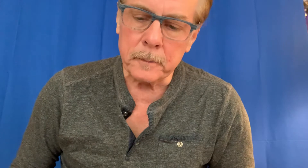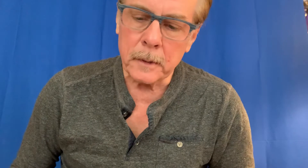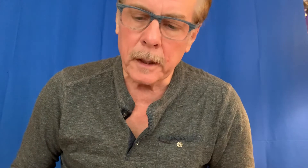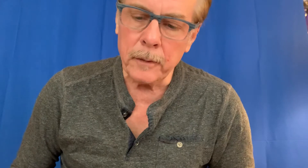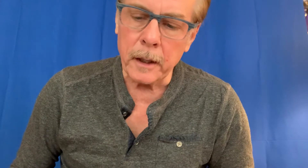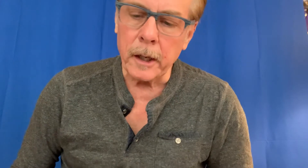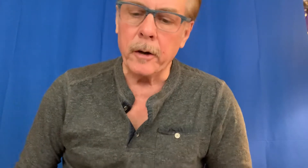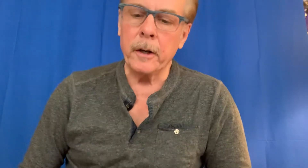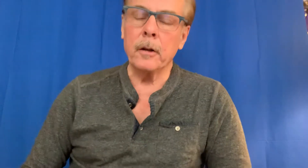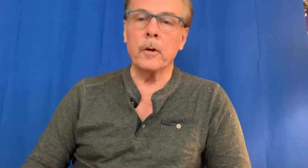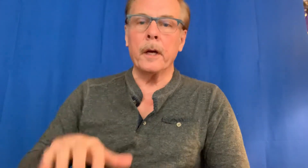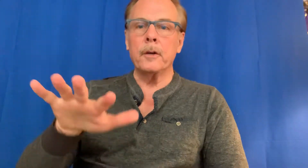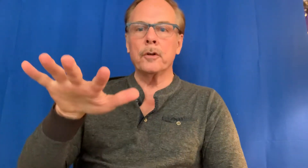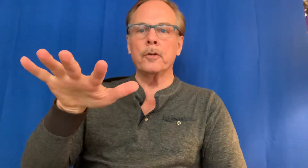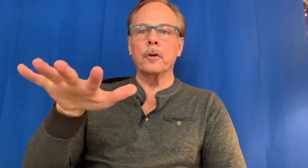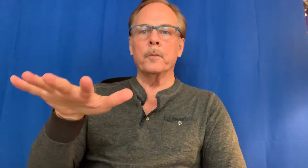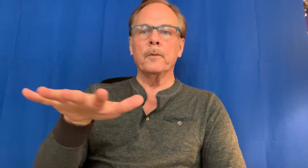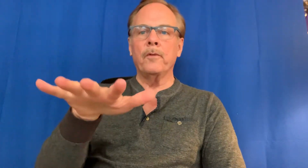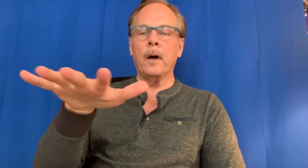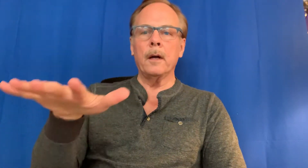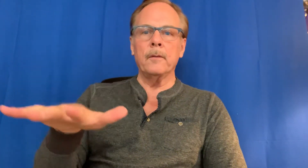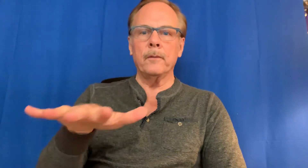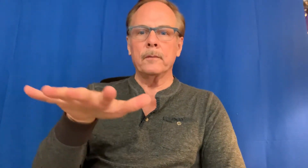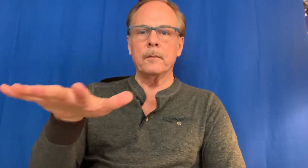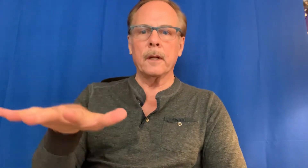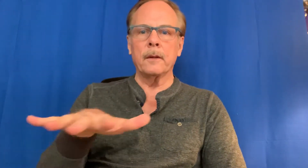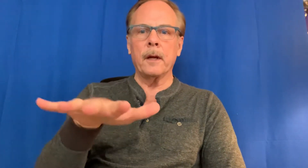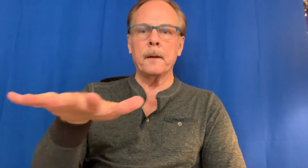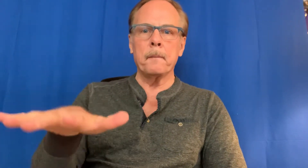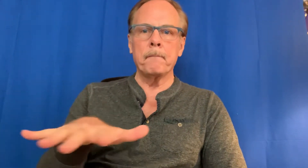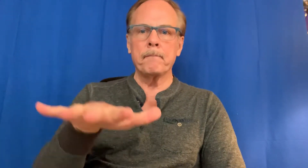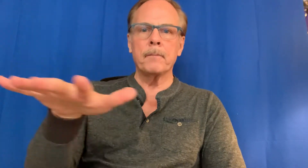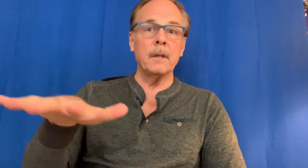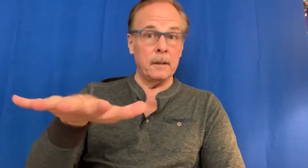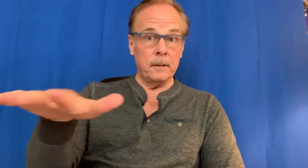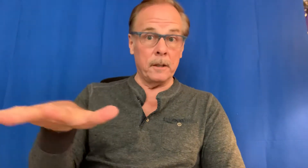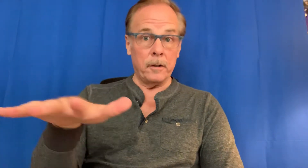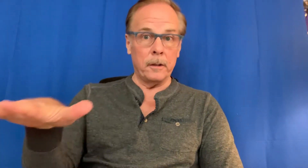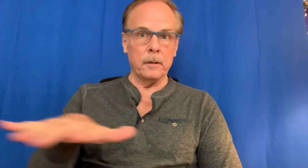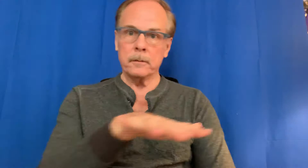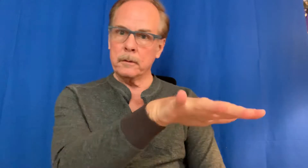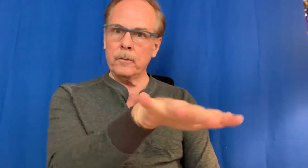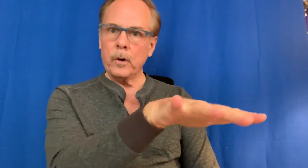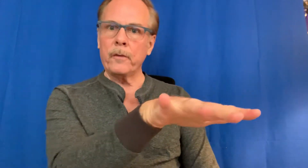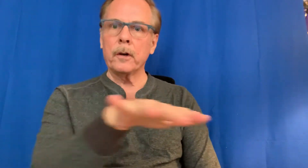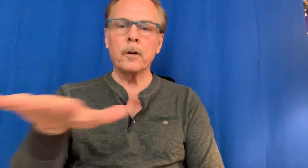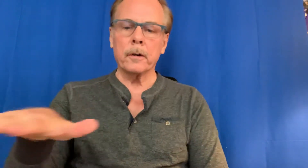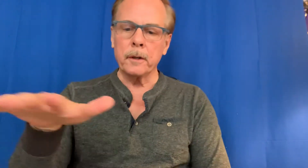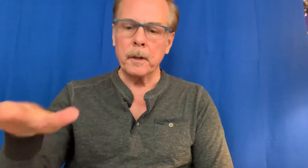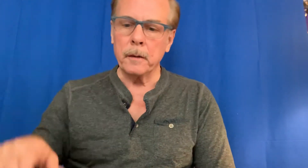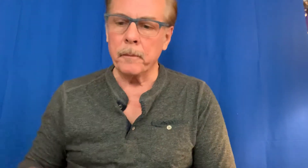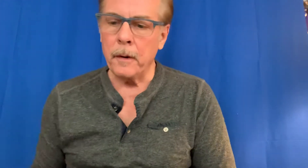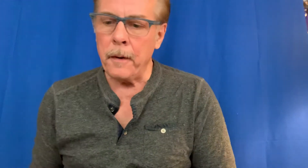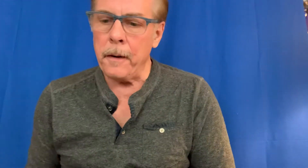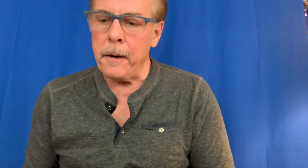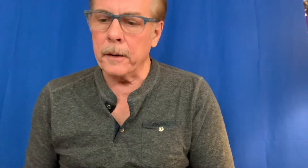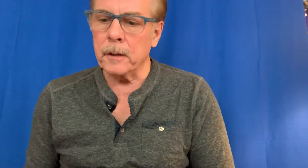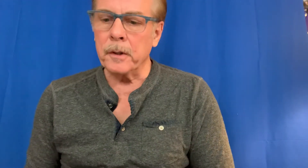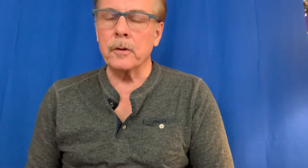In that area, location, you're open 5, like that, in this area, wherever you're talking about. To be starved